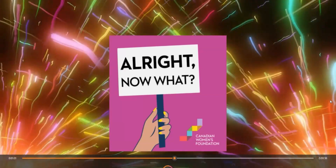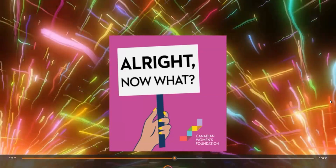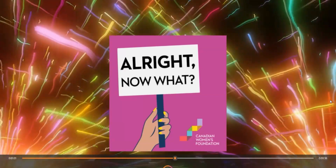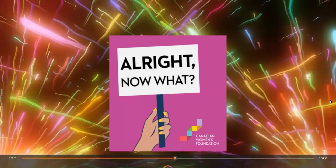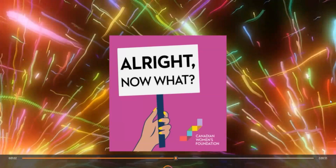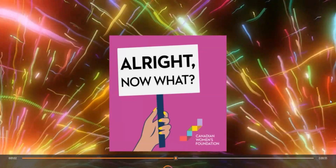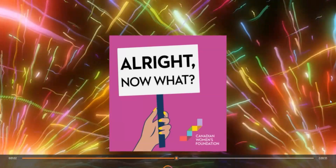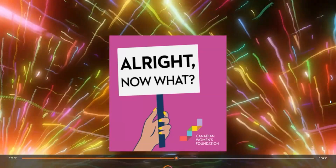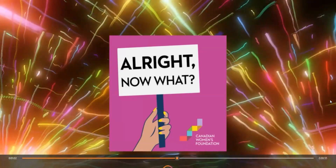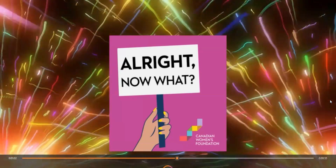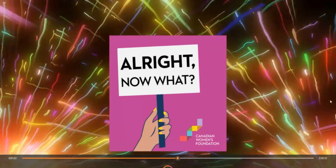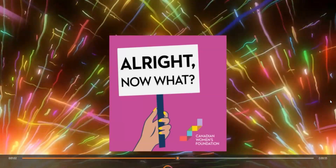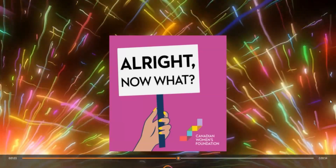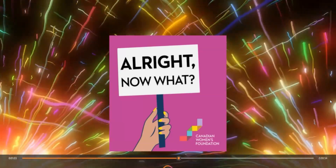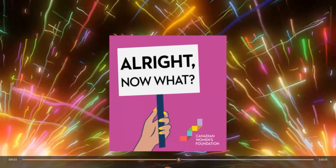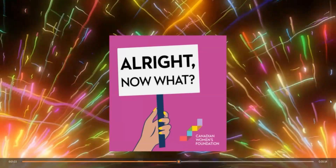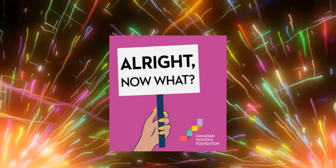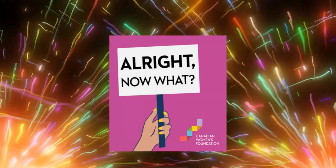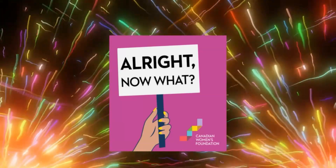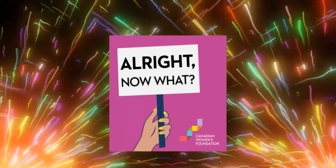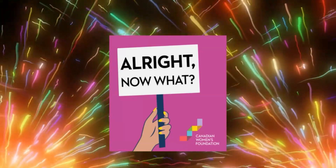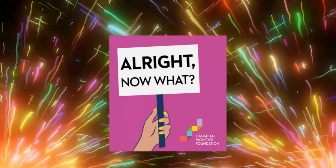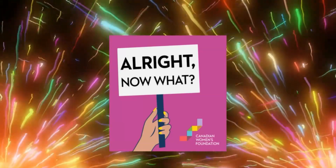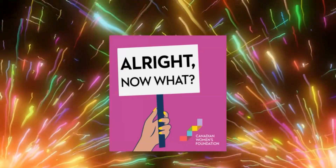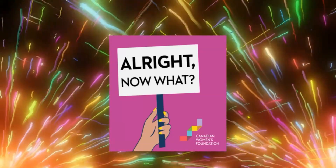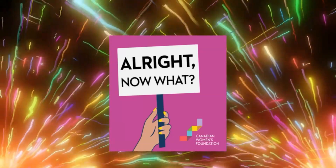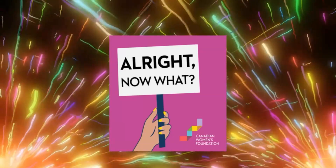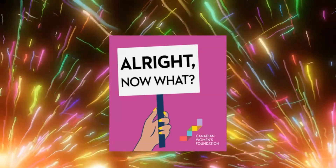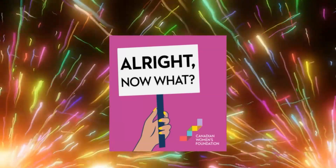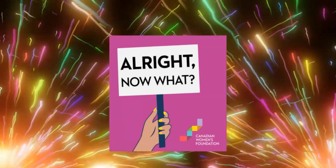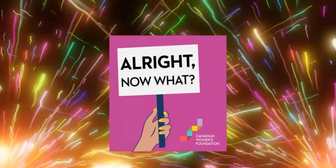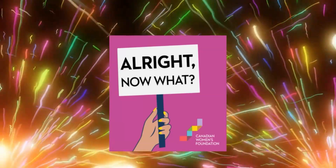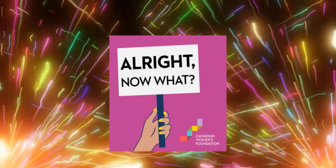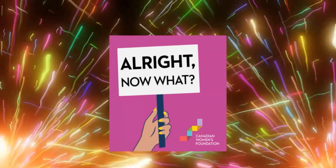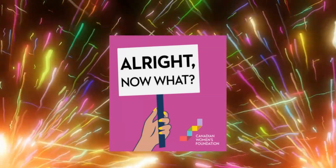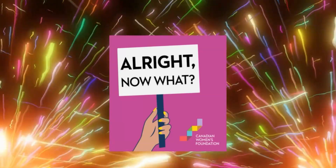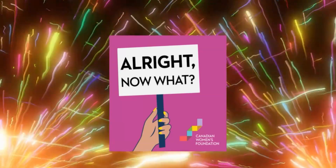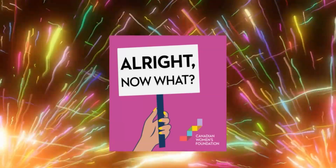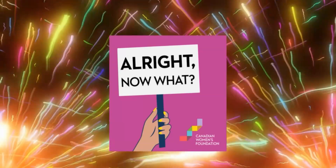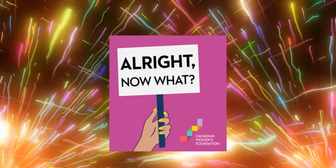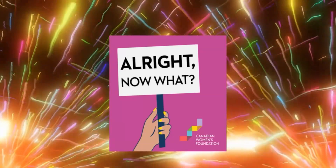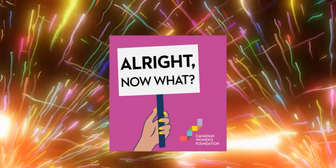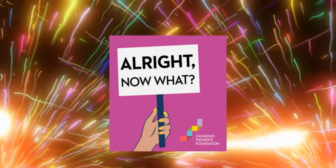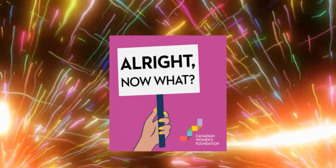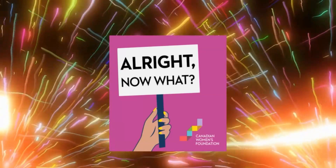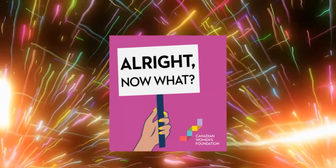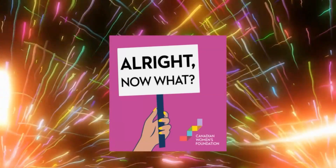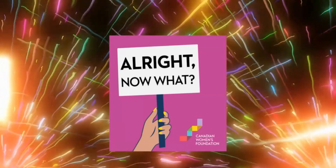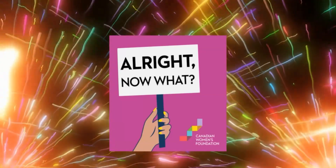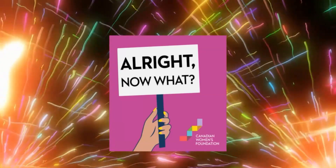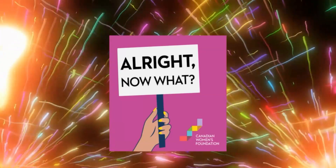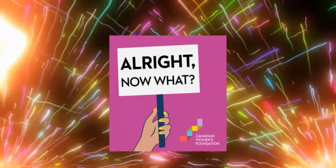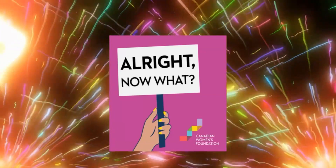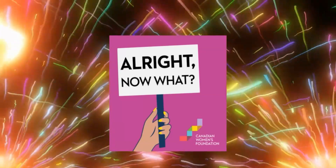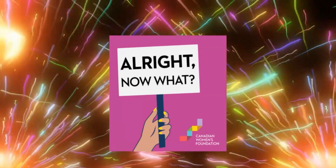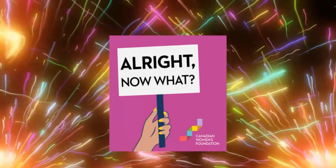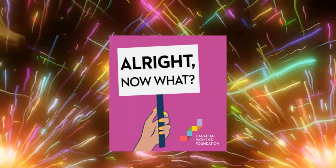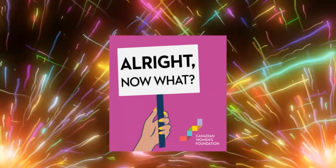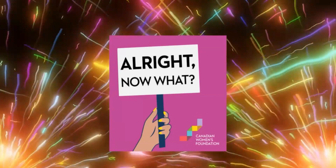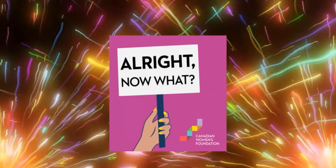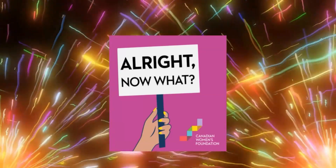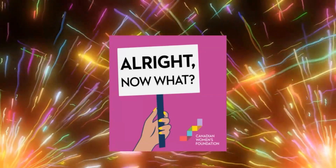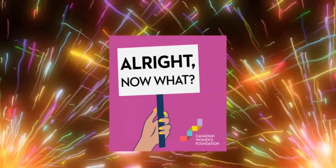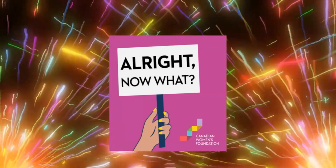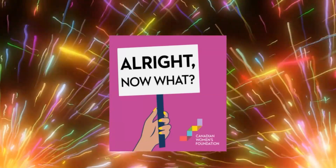sites. It's so easy to just see people as products because we're just swiping through people. So there is also this sense